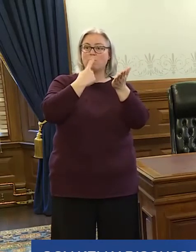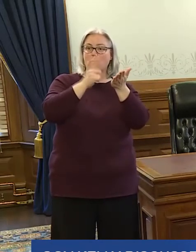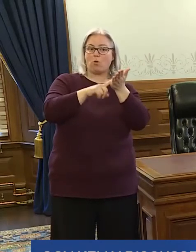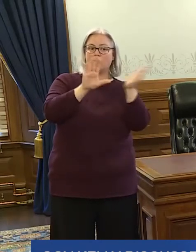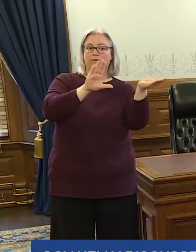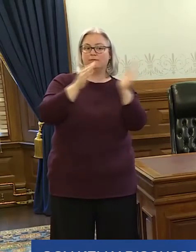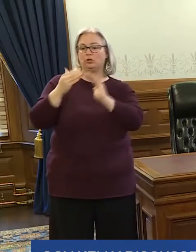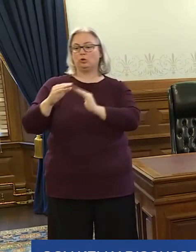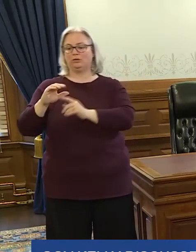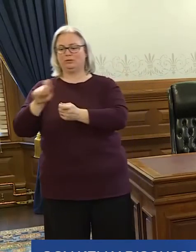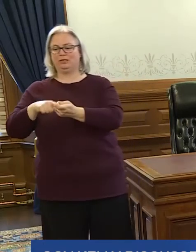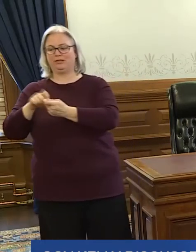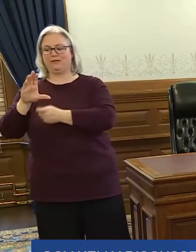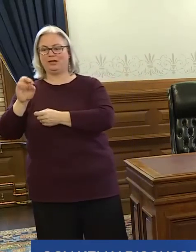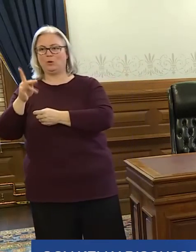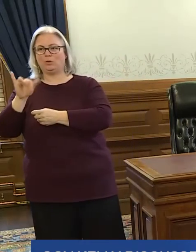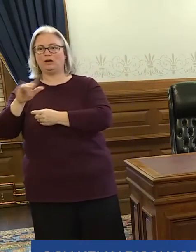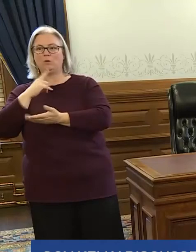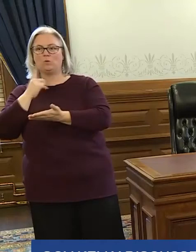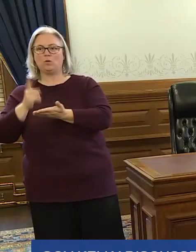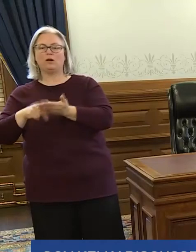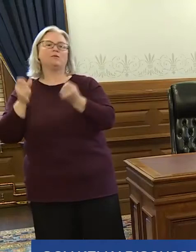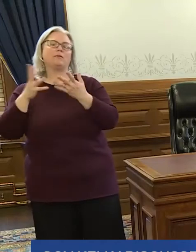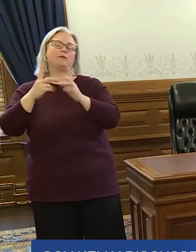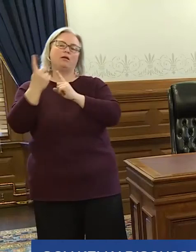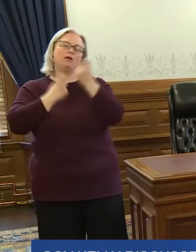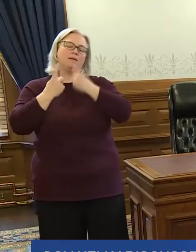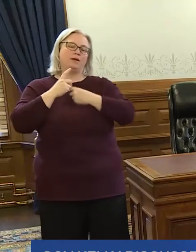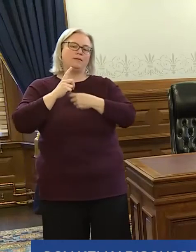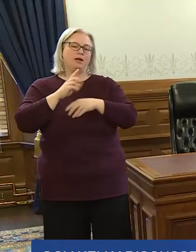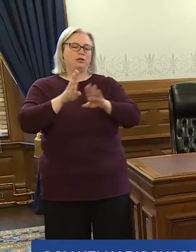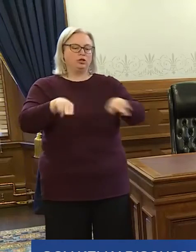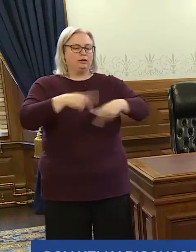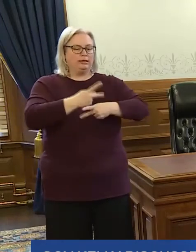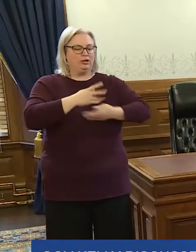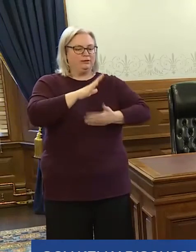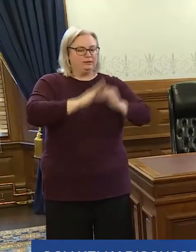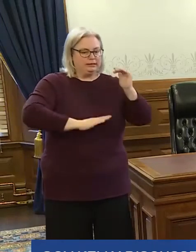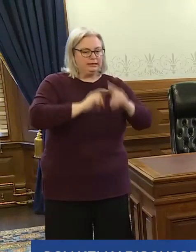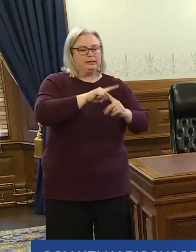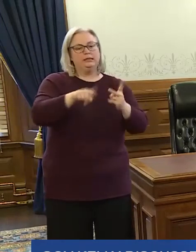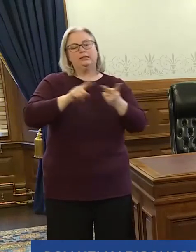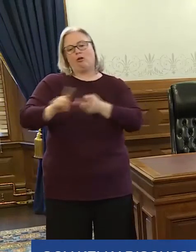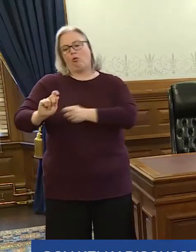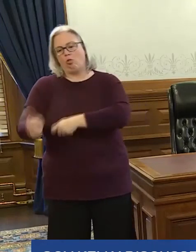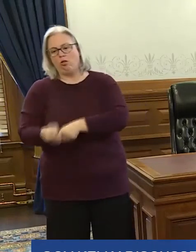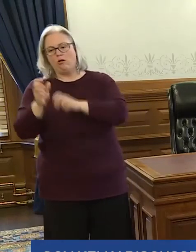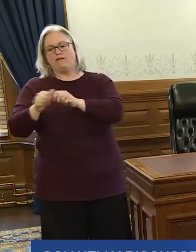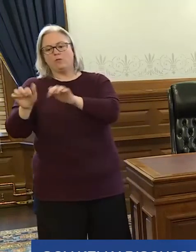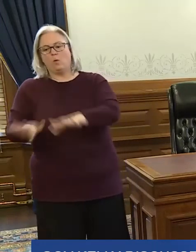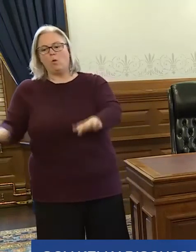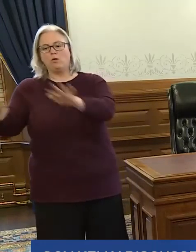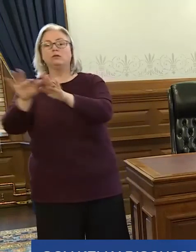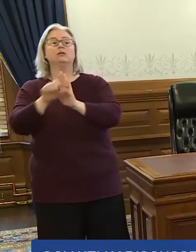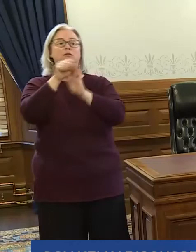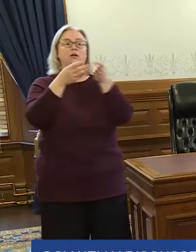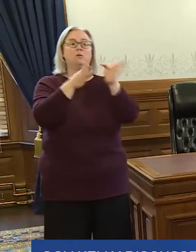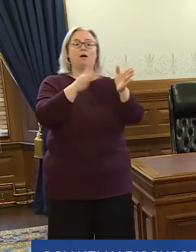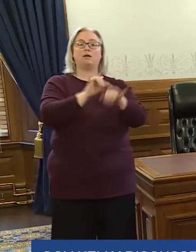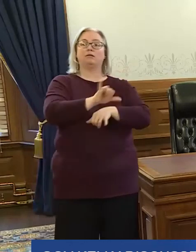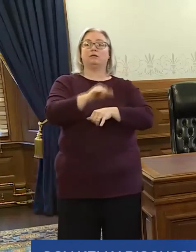specific county order? A lot of people are asking about golf courses and child care facilities. Yeah, the statewide stay-home